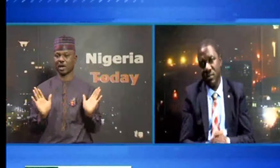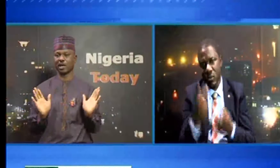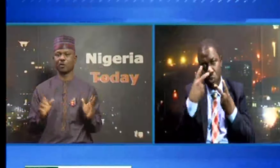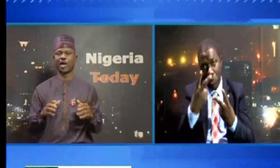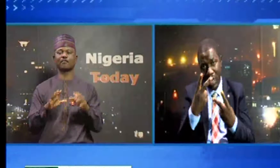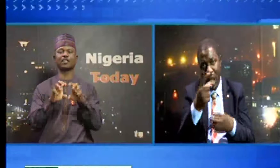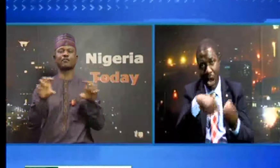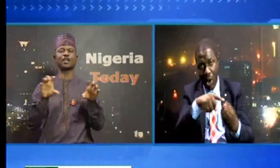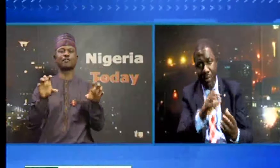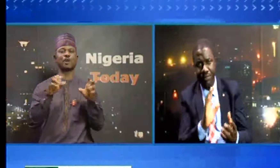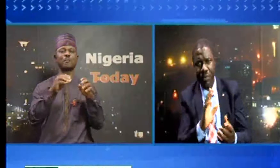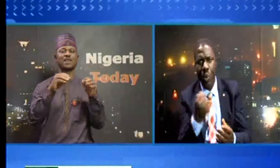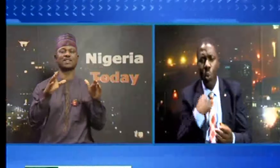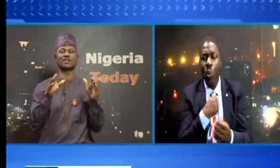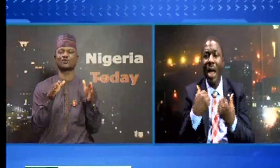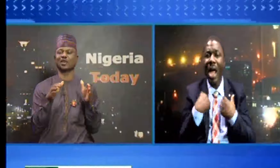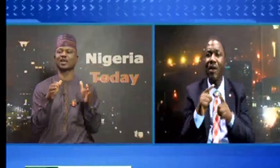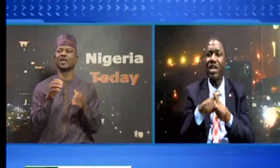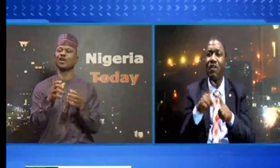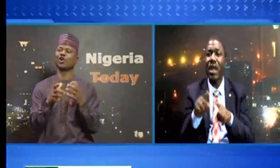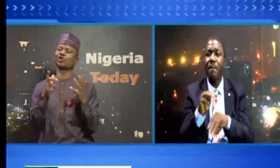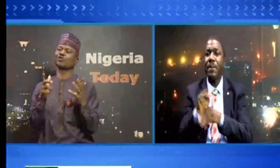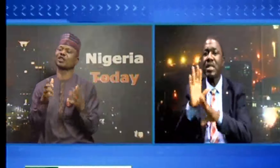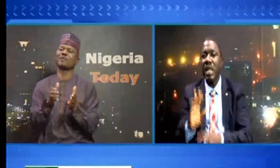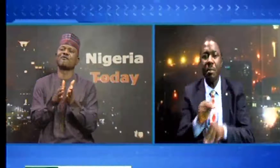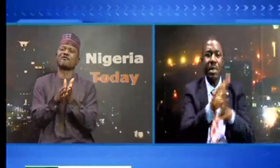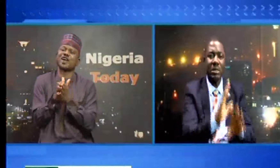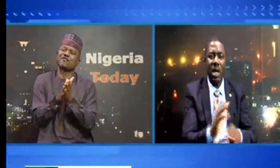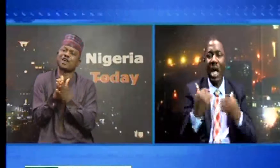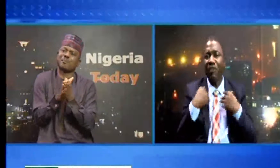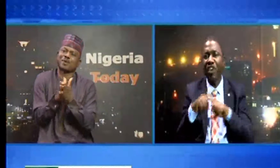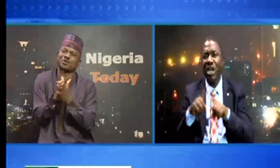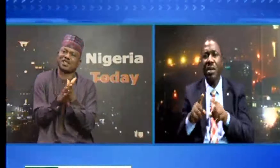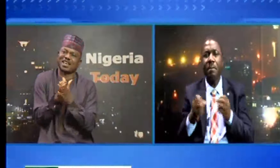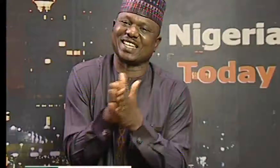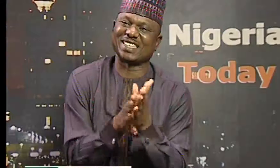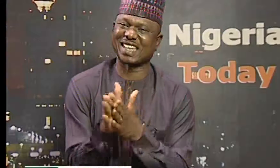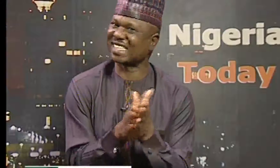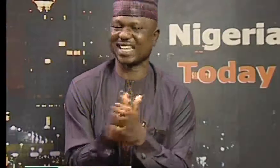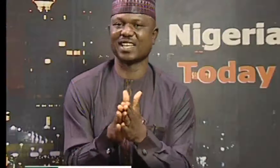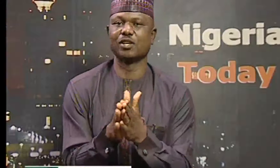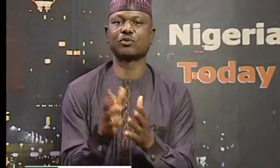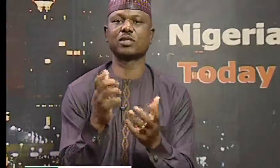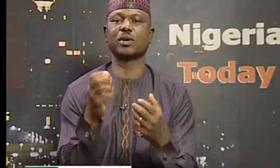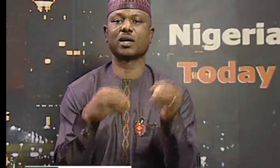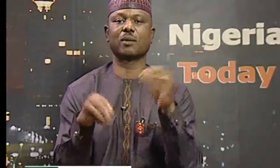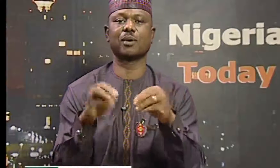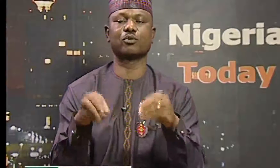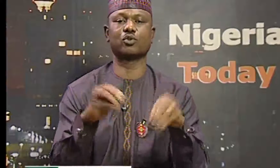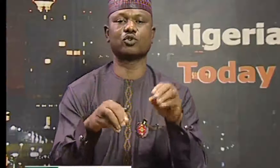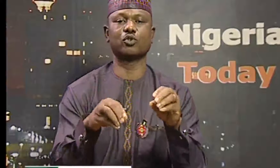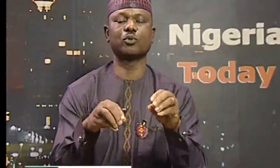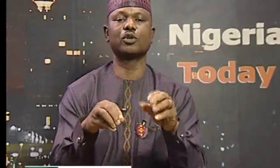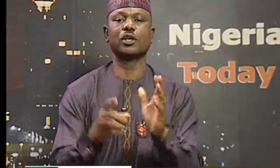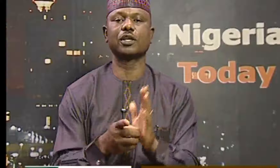this year, we have different ministers today. A lot of them are very passionate and interested to see what they can be